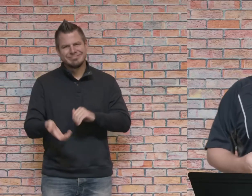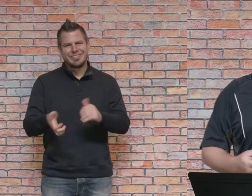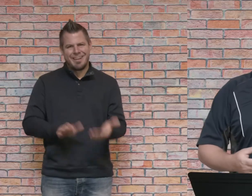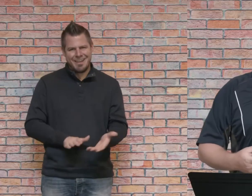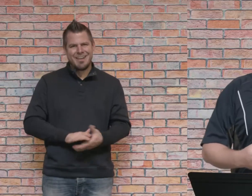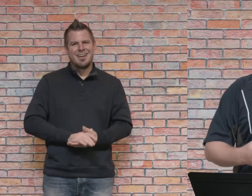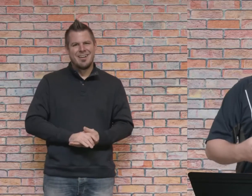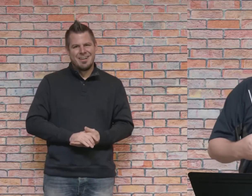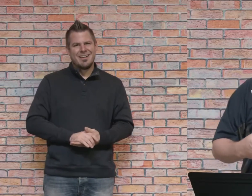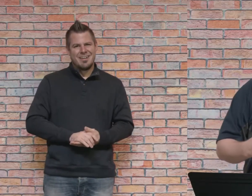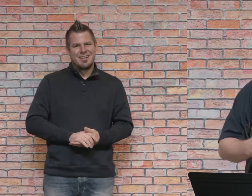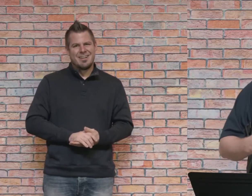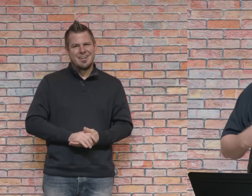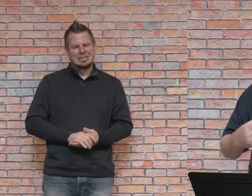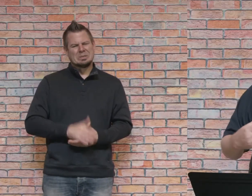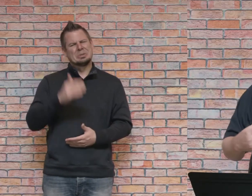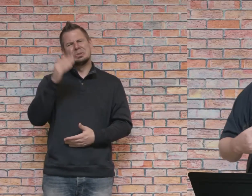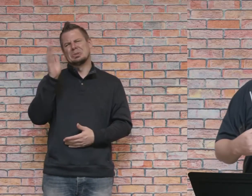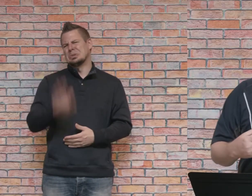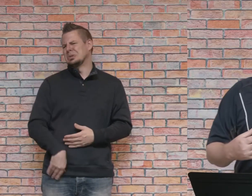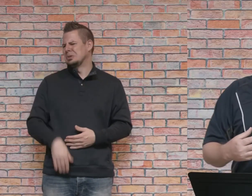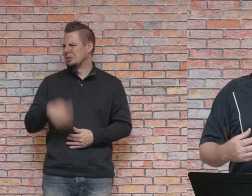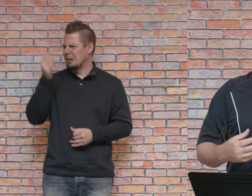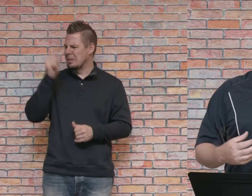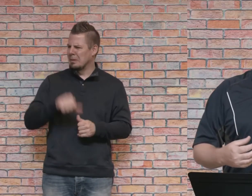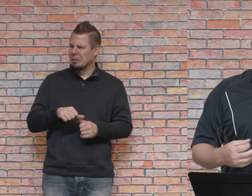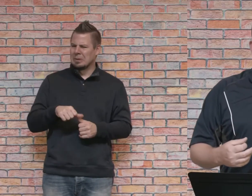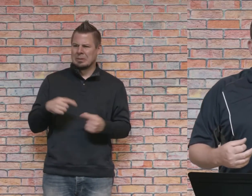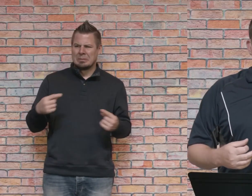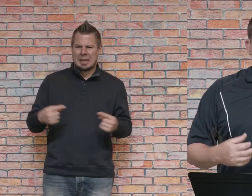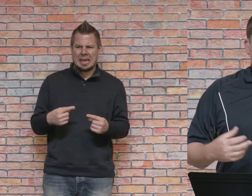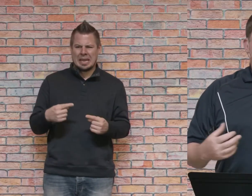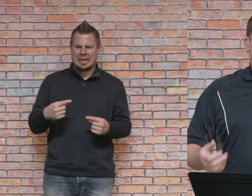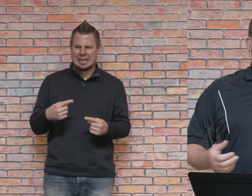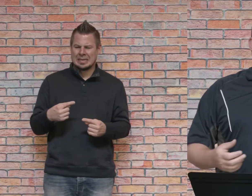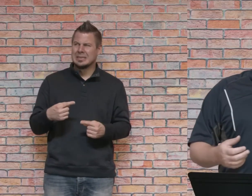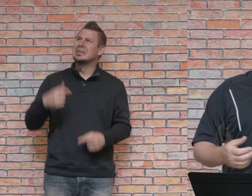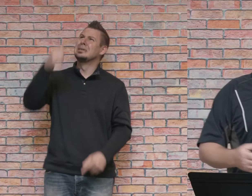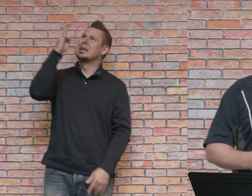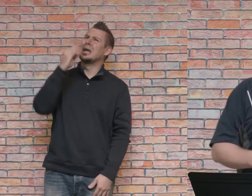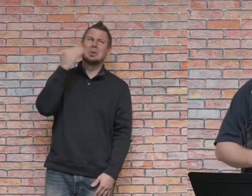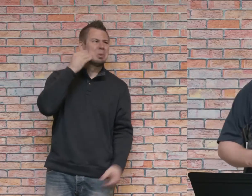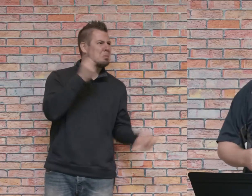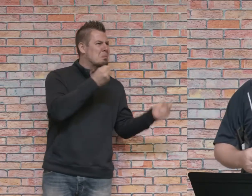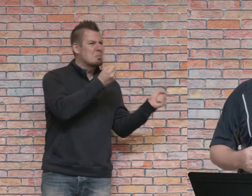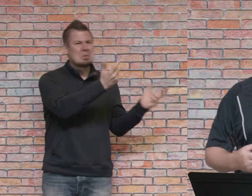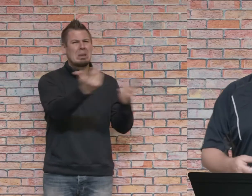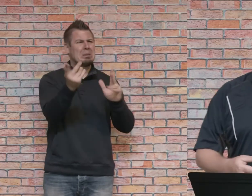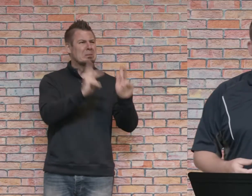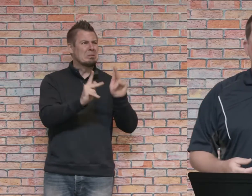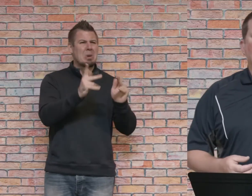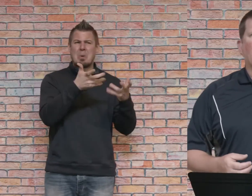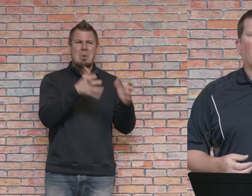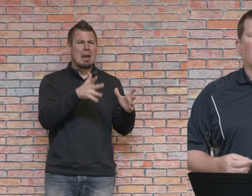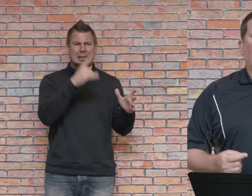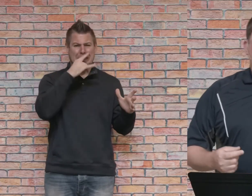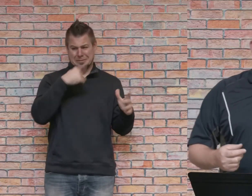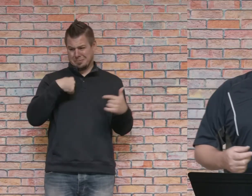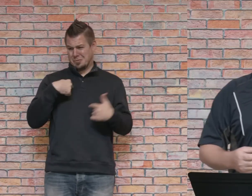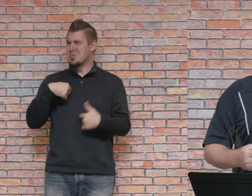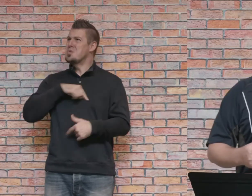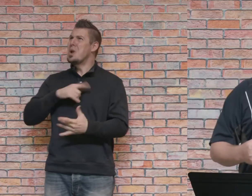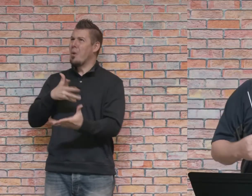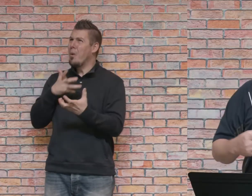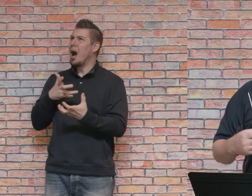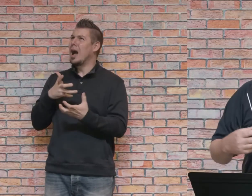pain. And I remember personally just saying, you know, God, there's so many people out there who don't want kids. We wanted this child. You